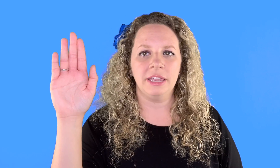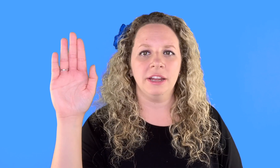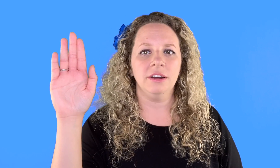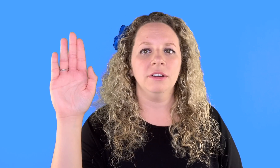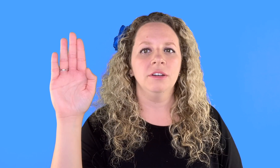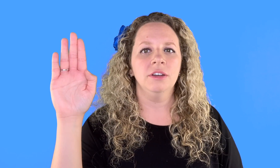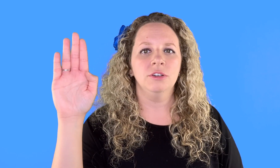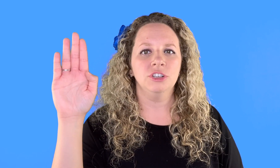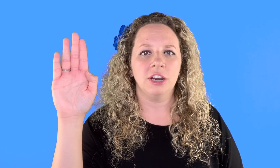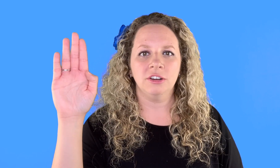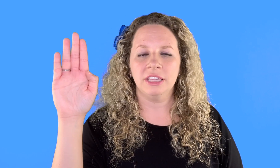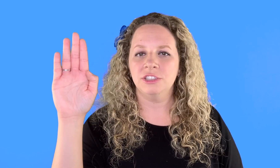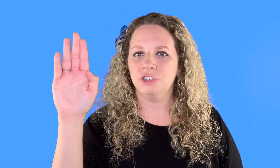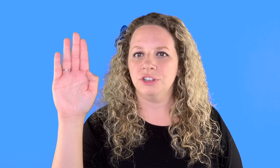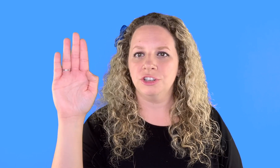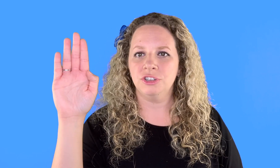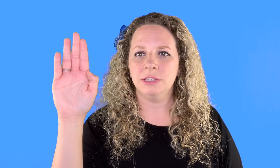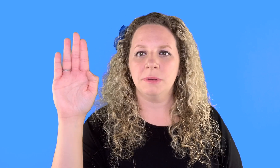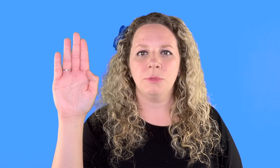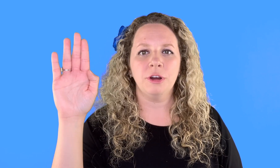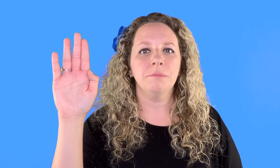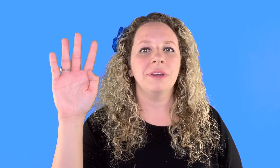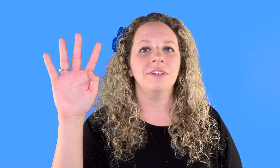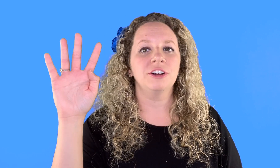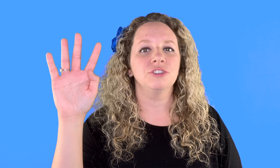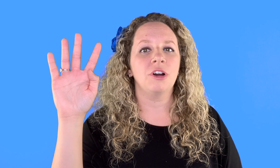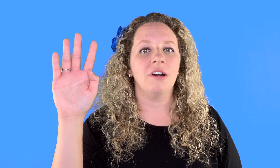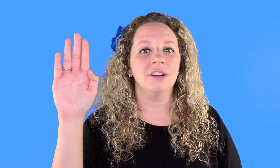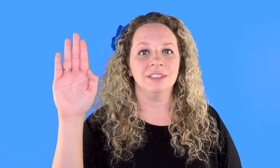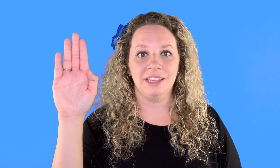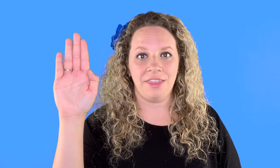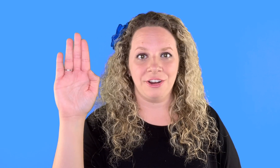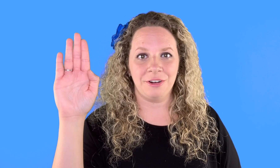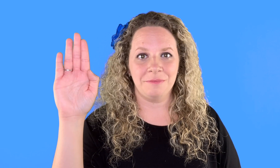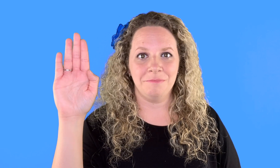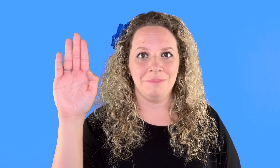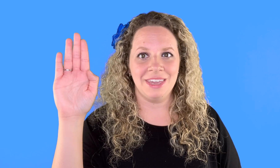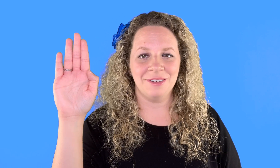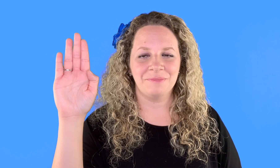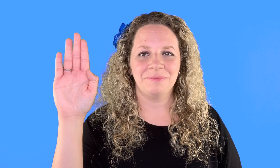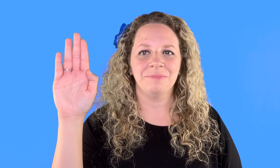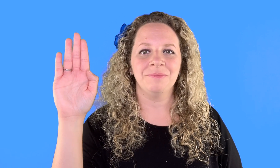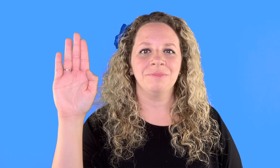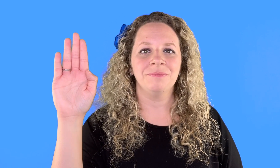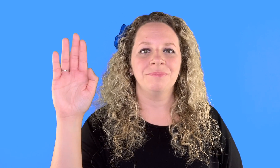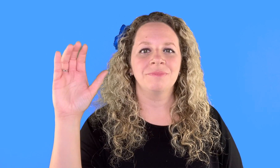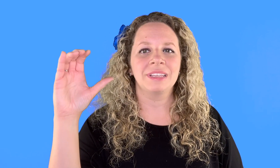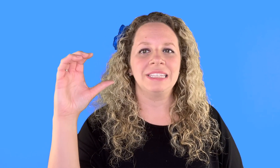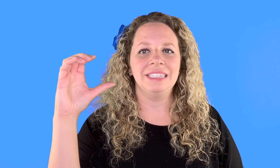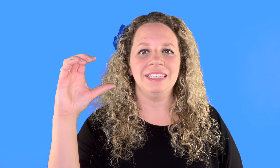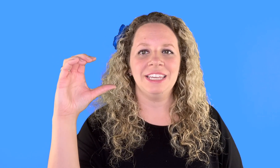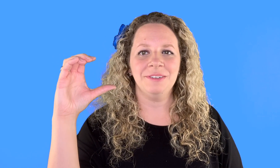here. Generally, it's turned in just a bit more. My fingers are together. B. C.